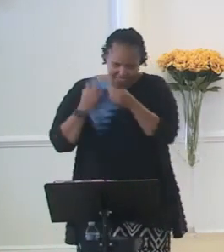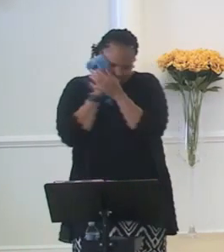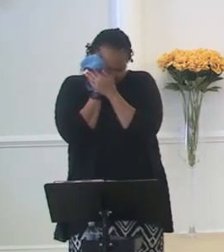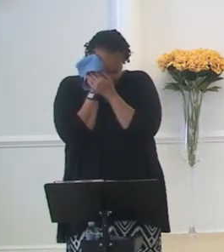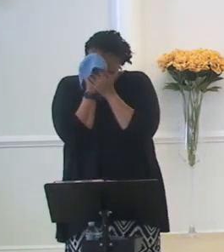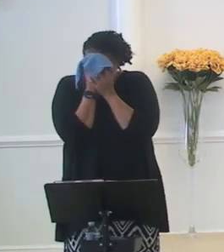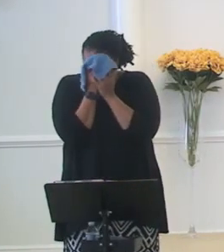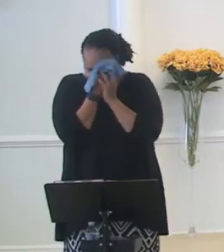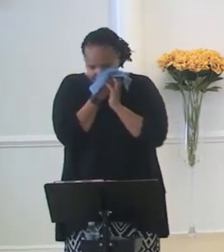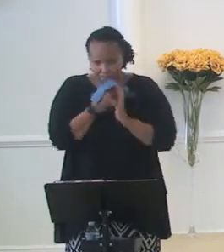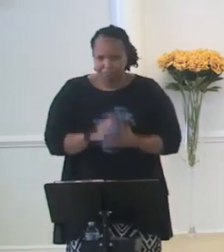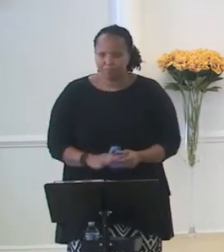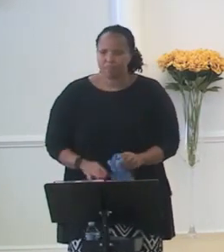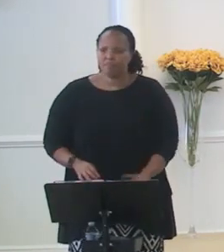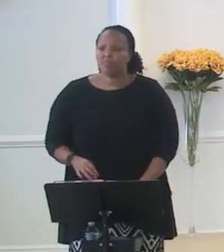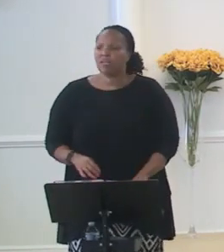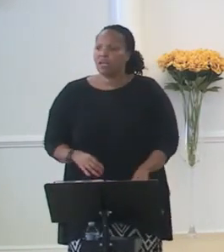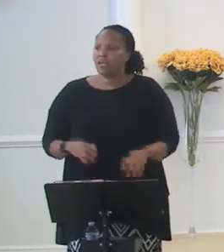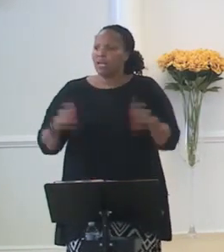Now,